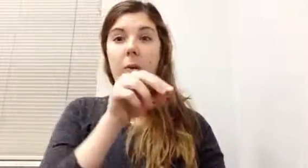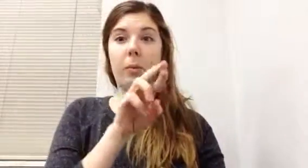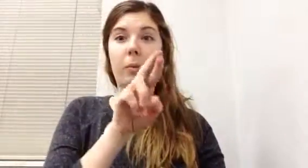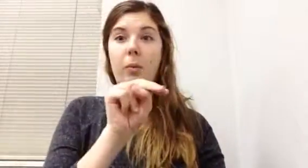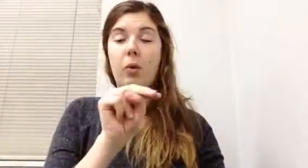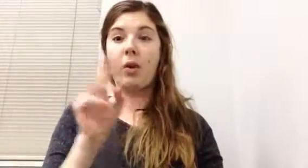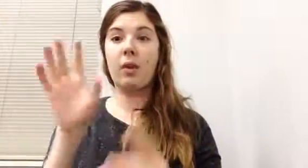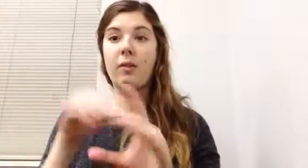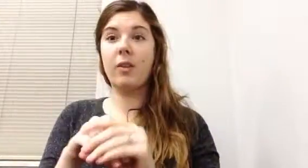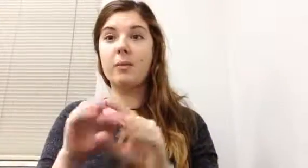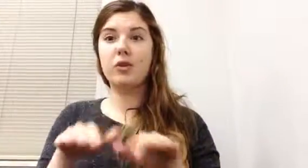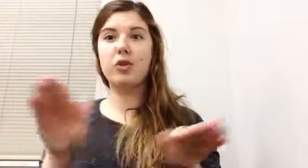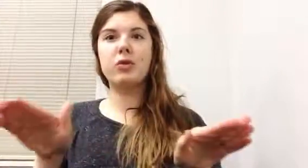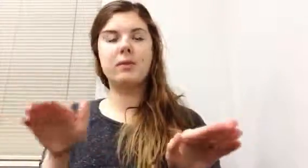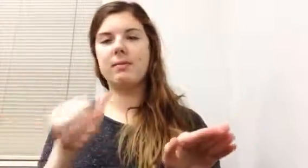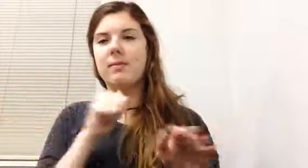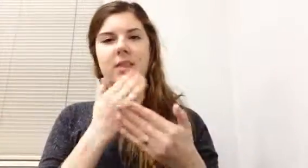Everybody. Nobody says yes.